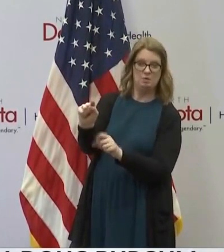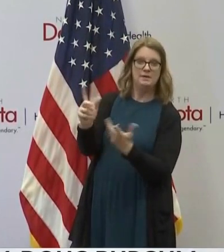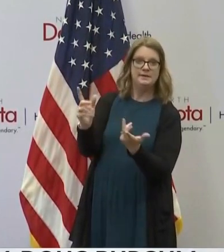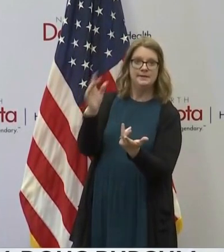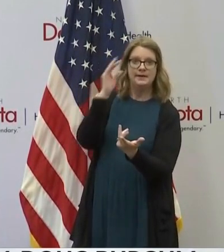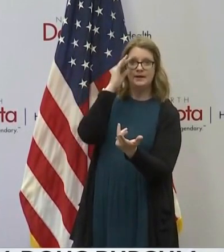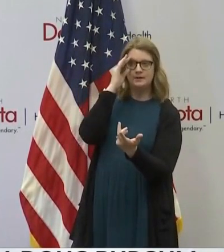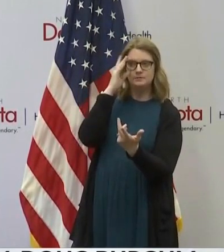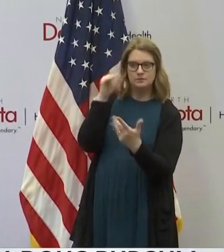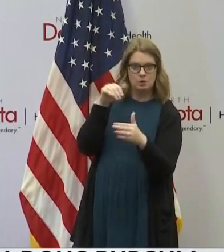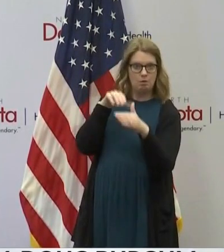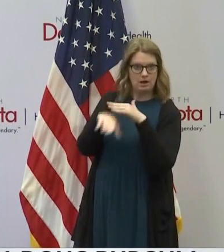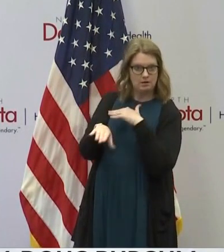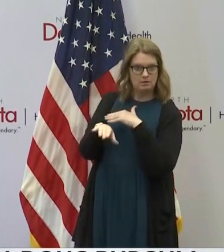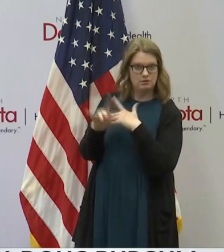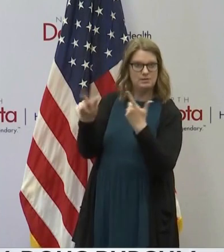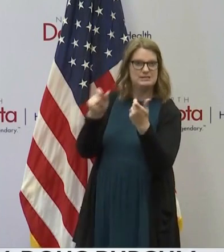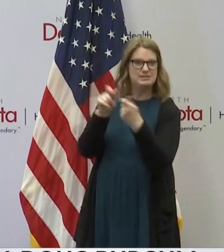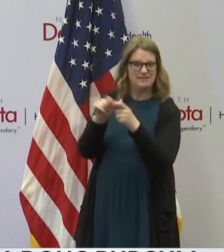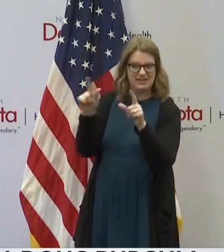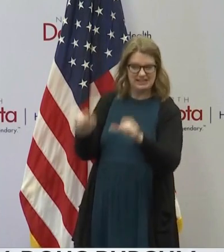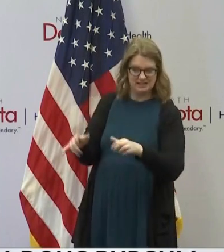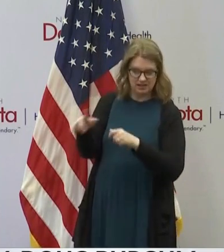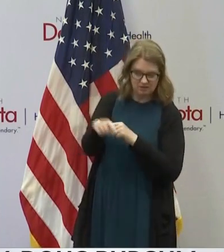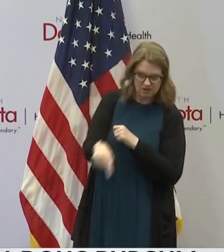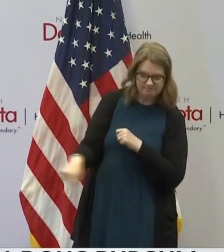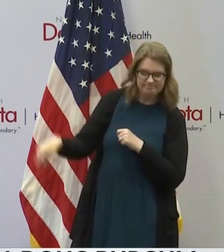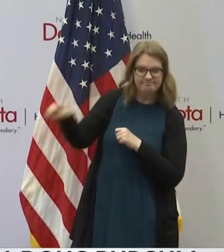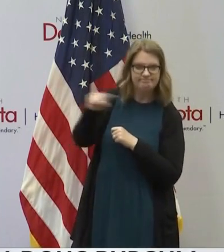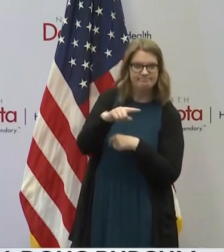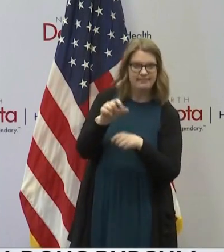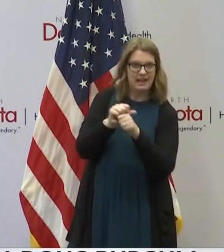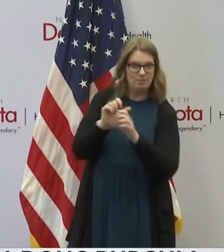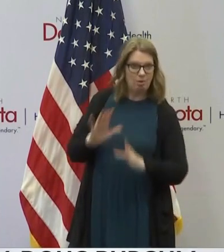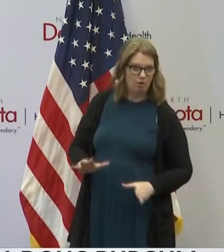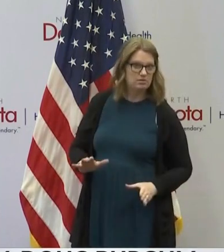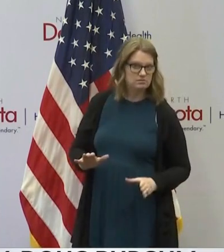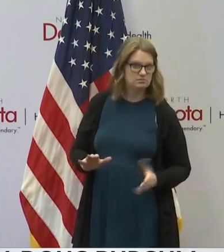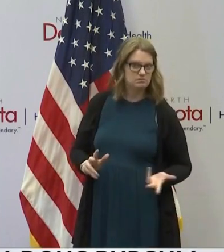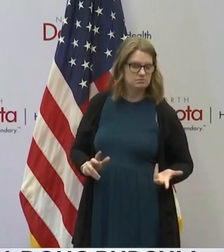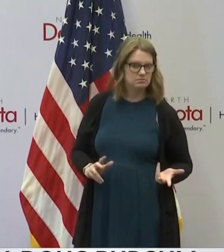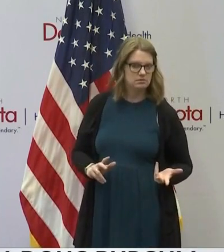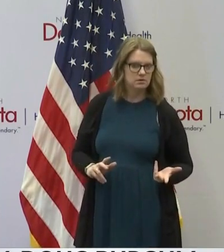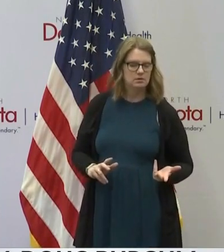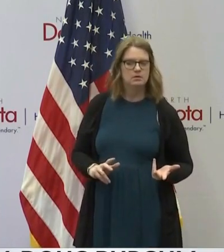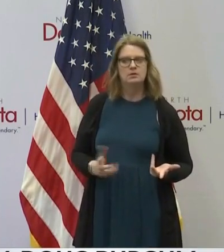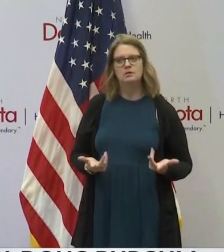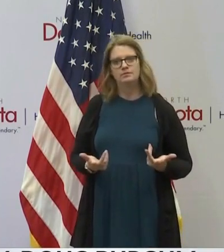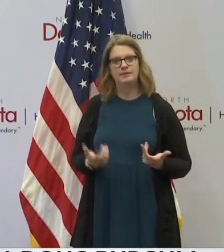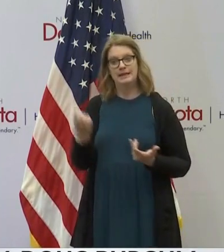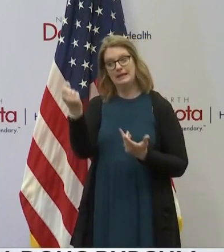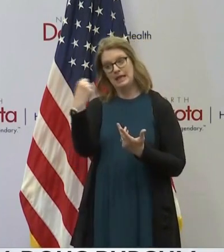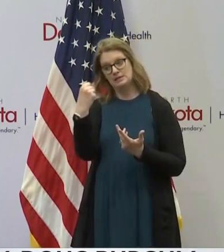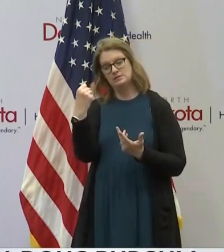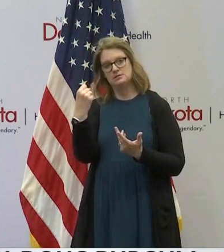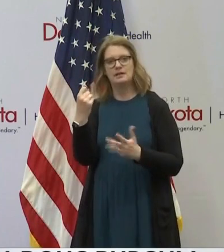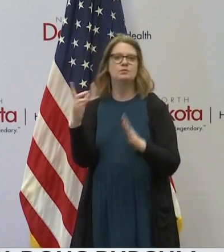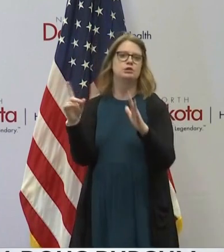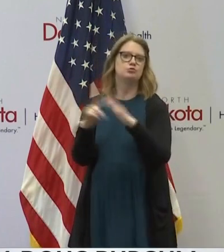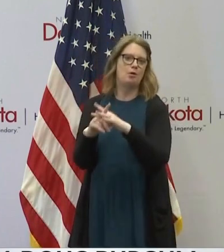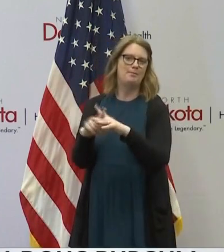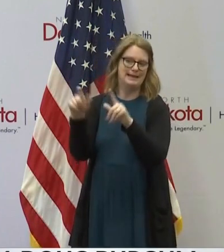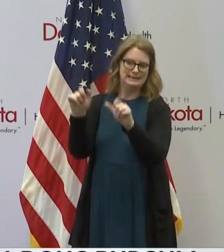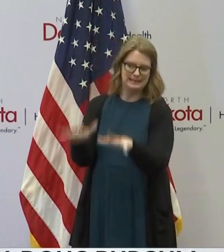Would you like us to do a targeted testing for your manufacturing plant? And then they would say, yes, and then we would come